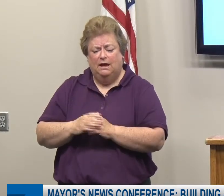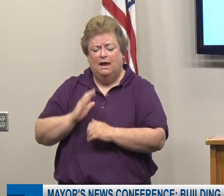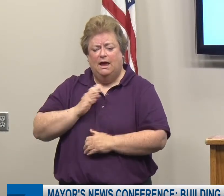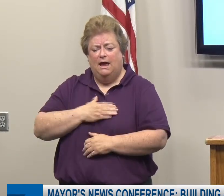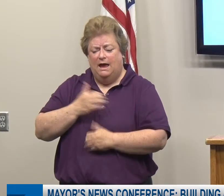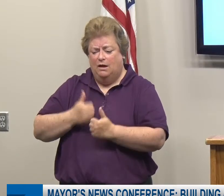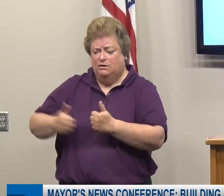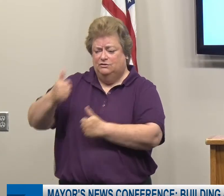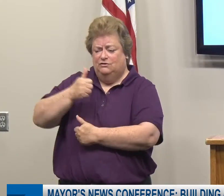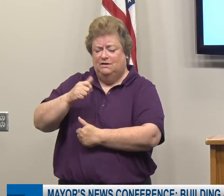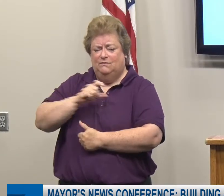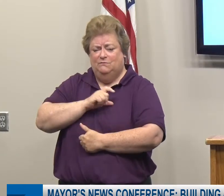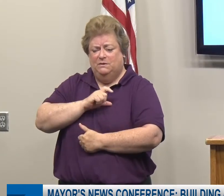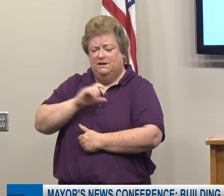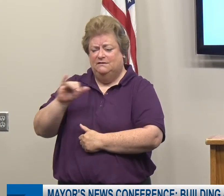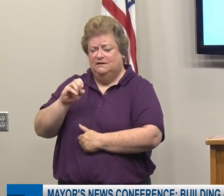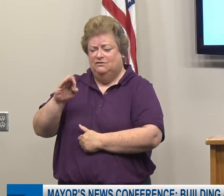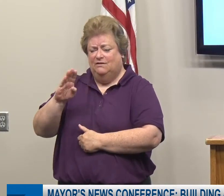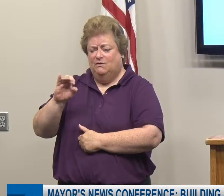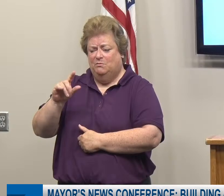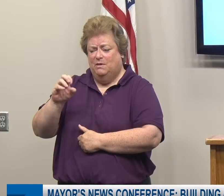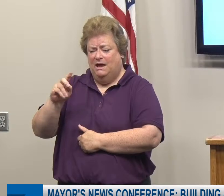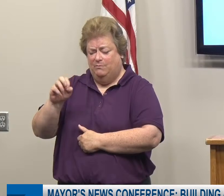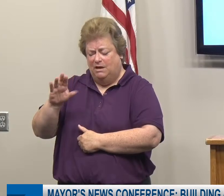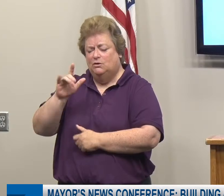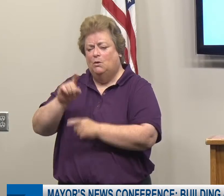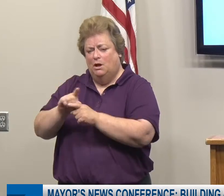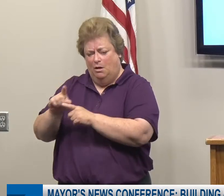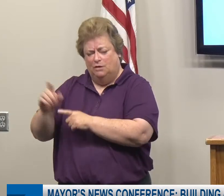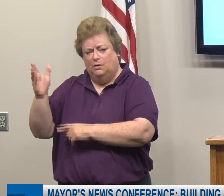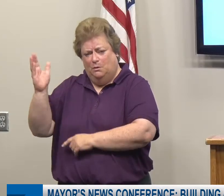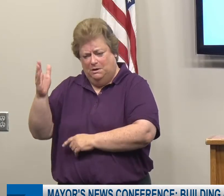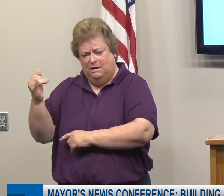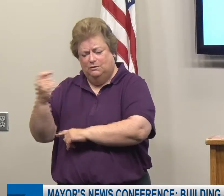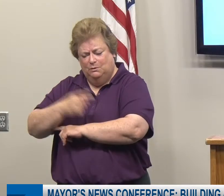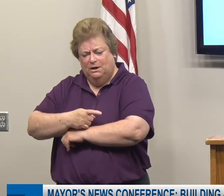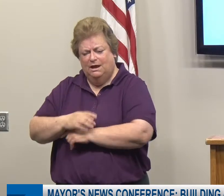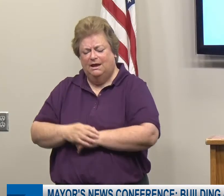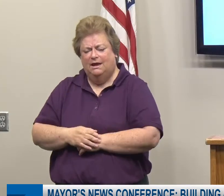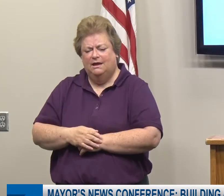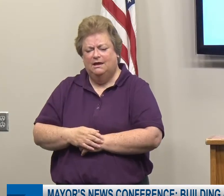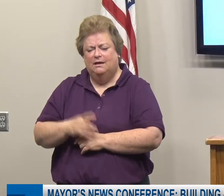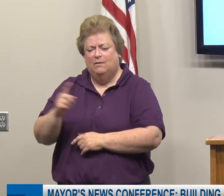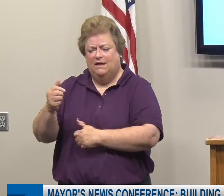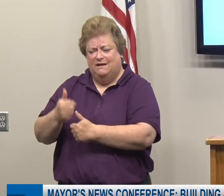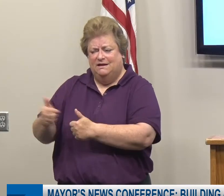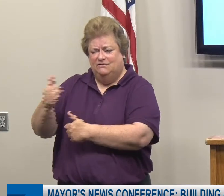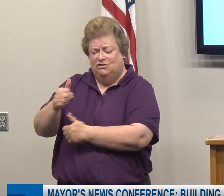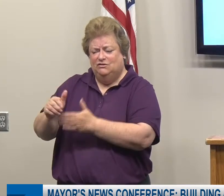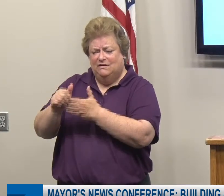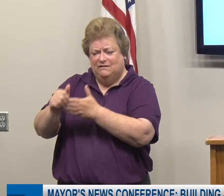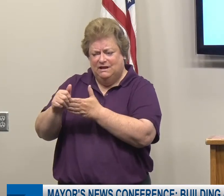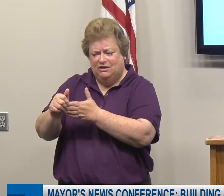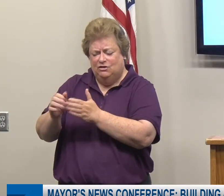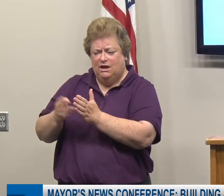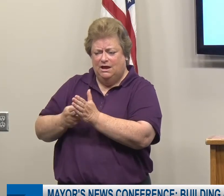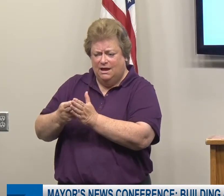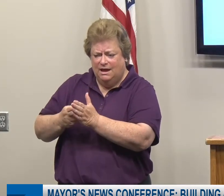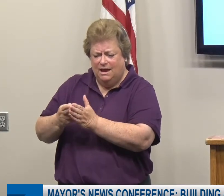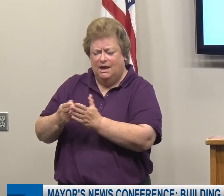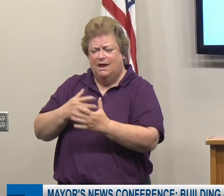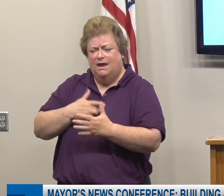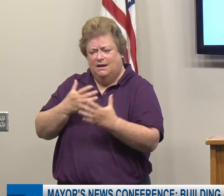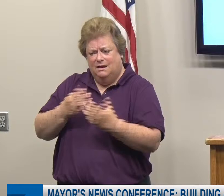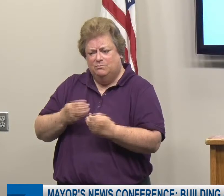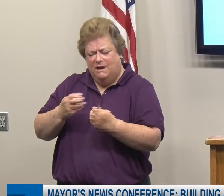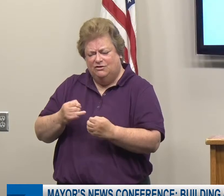of Police, Jeff Bleimeister, is here and will join me in making remarks during the briefing. The Chief's leadership, integrity, and compassion